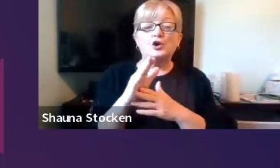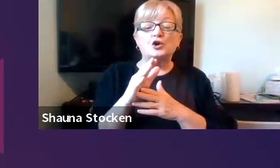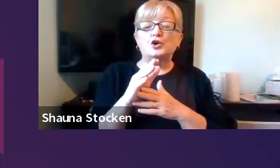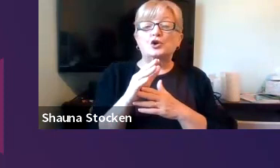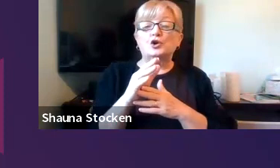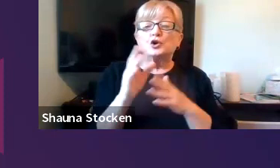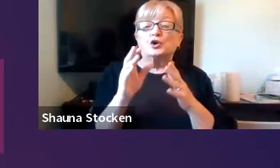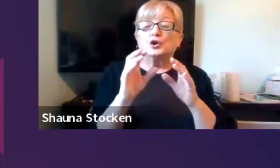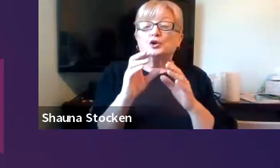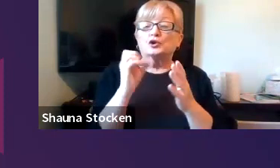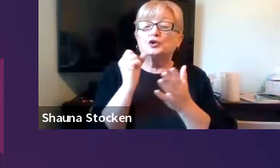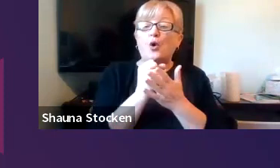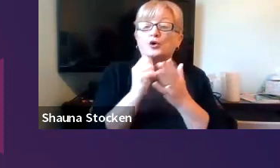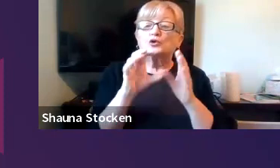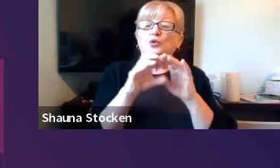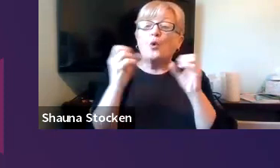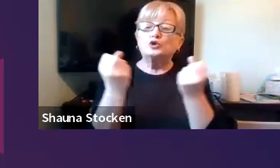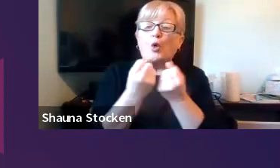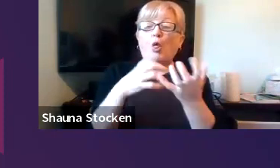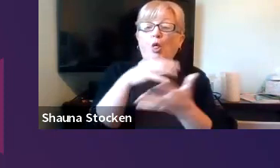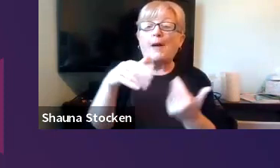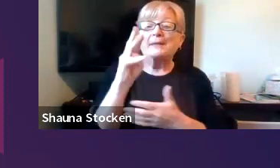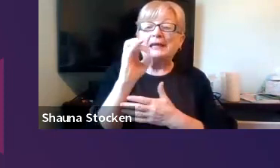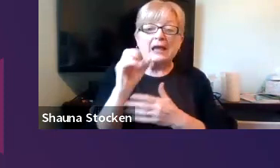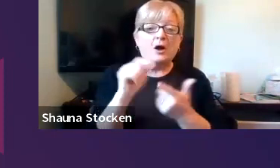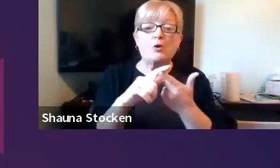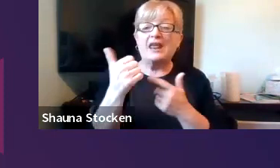for other events that we are doing.